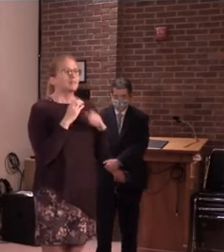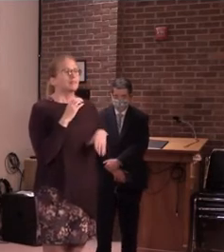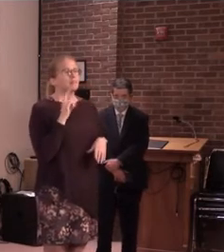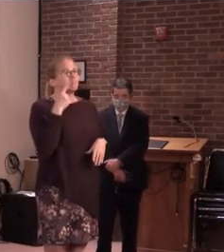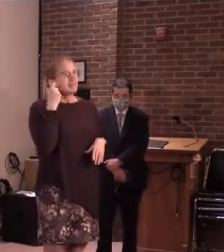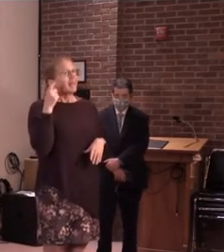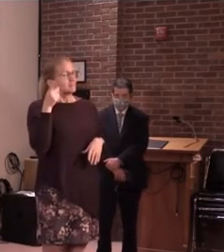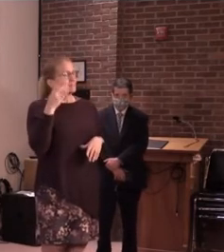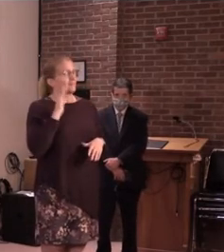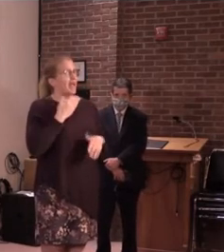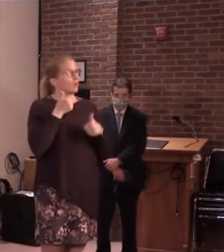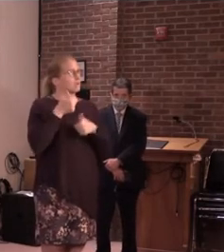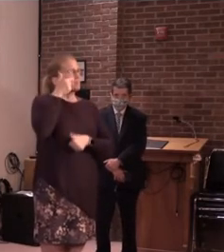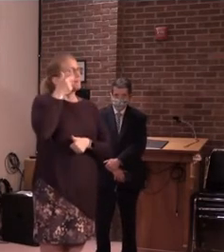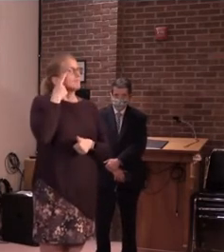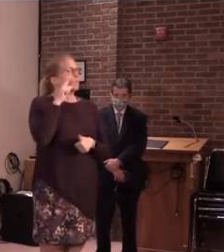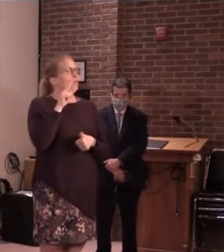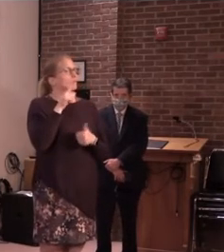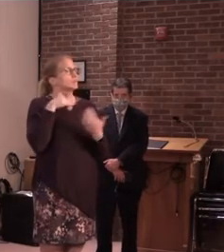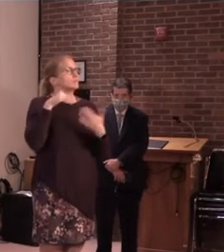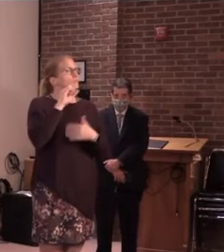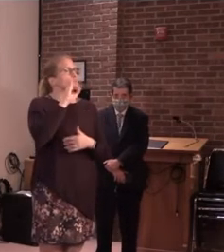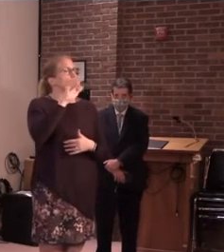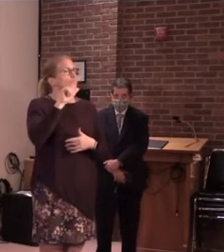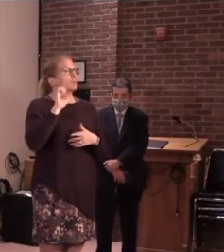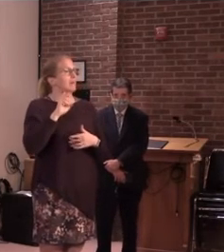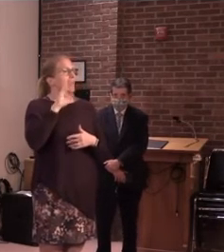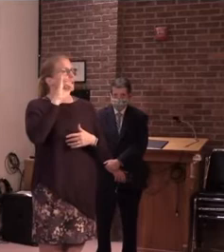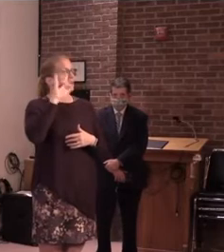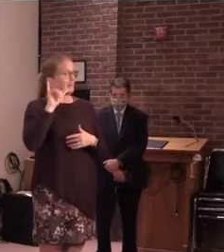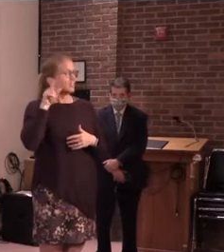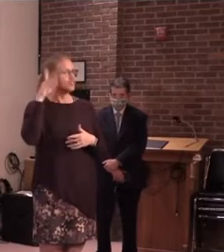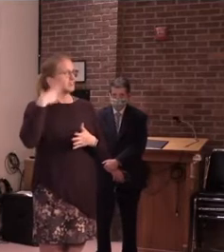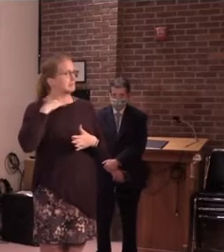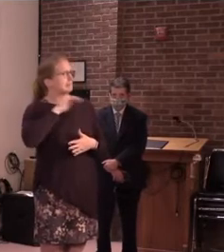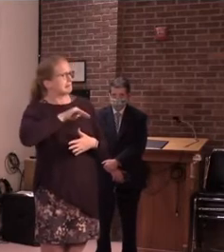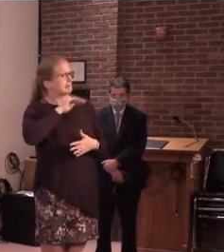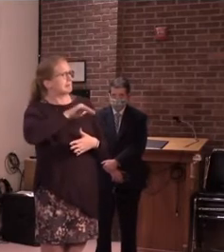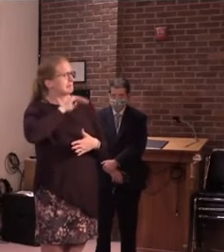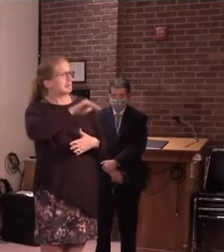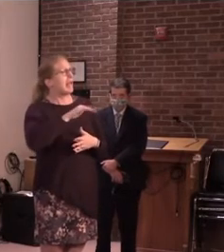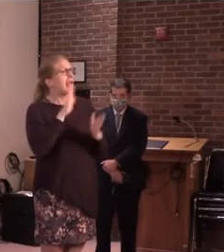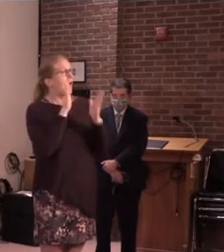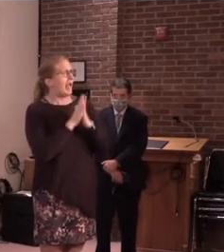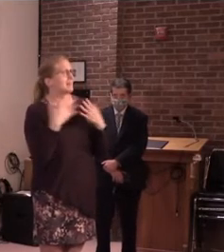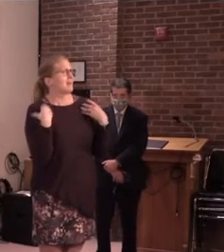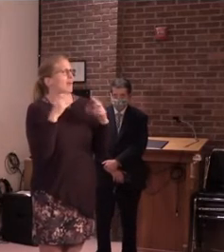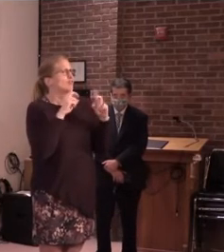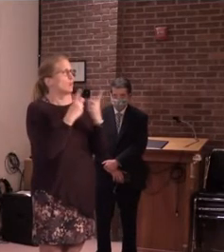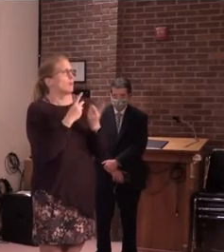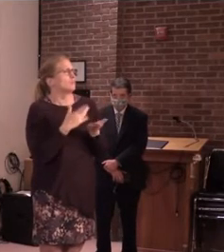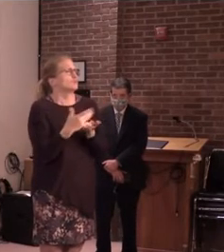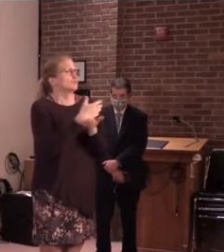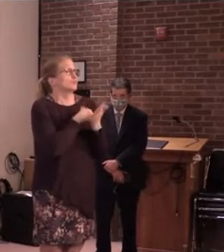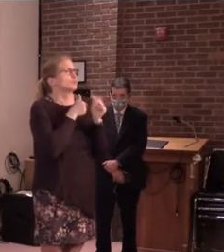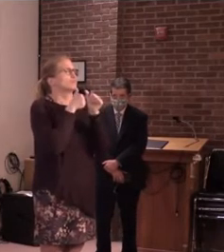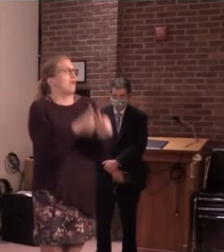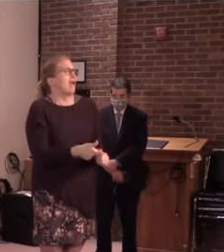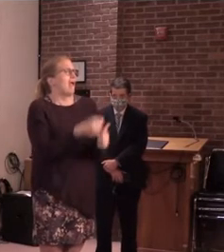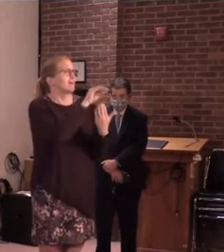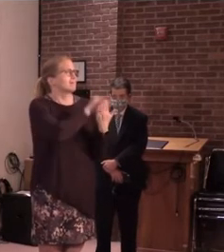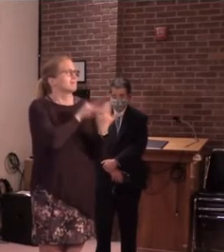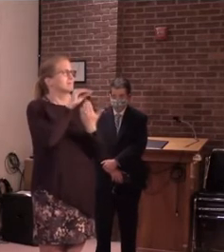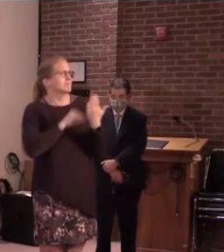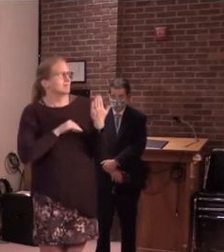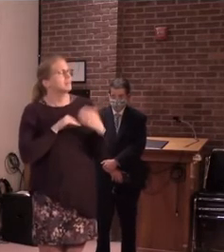Davis, our Director of Social Equity, and we really appreciate the Health Department starting to collect that data. And she's